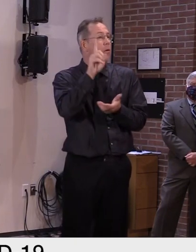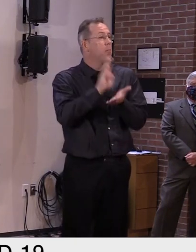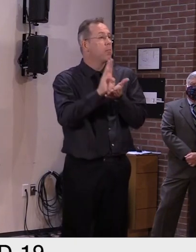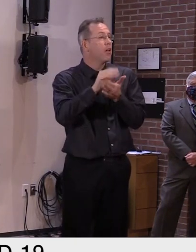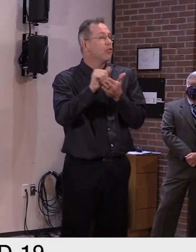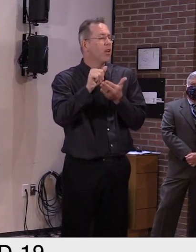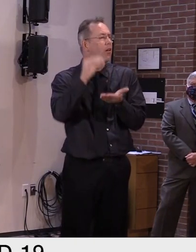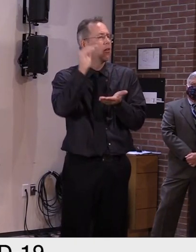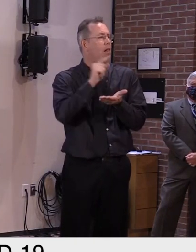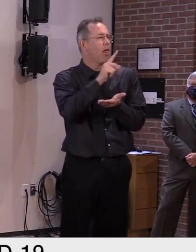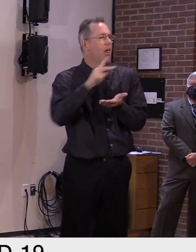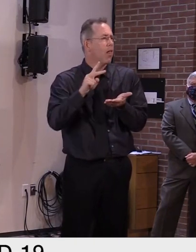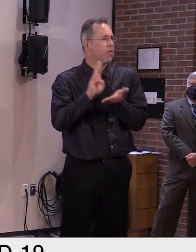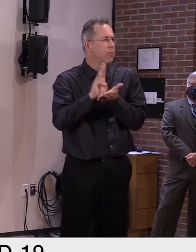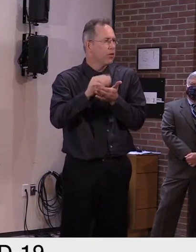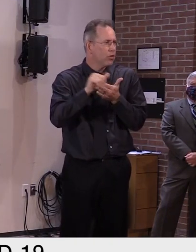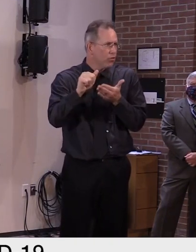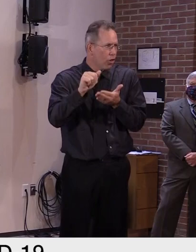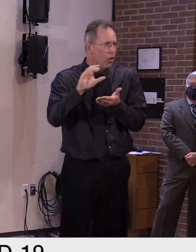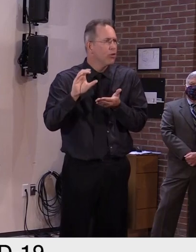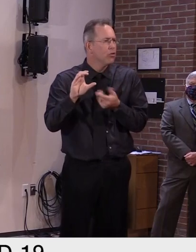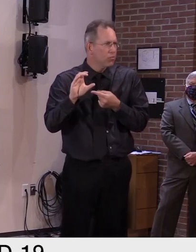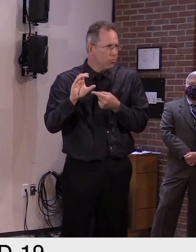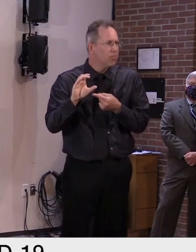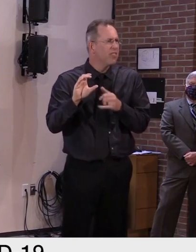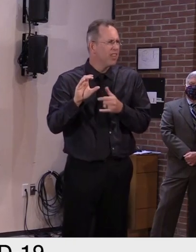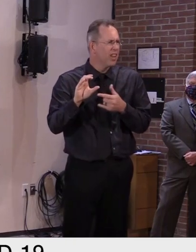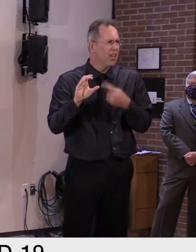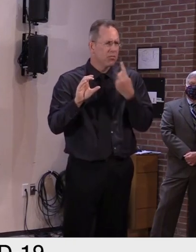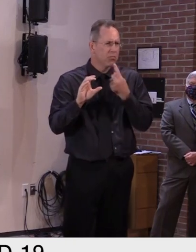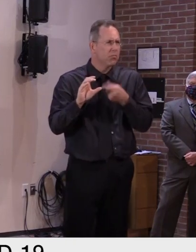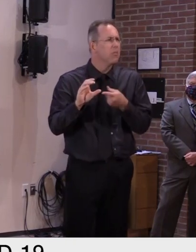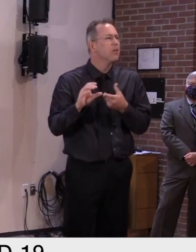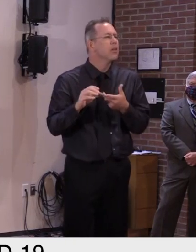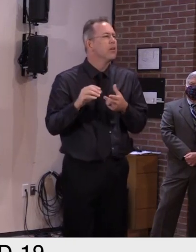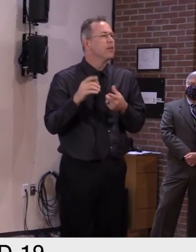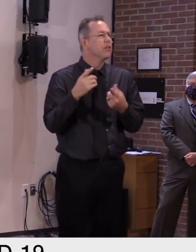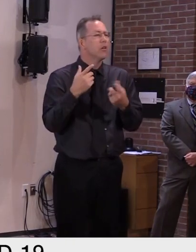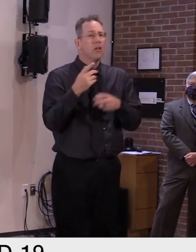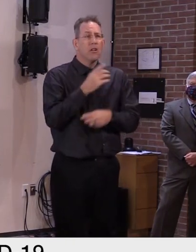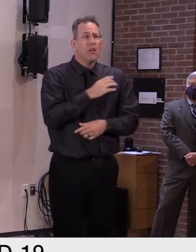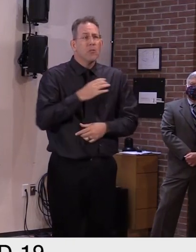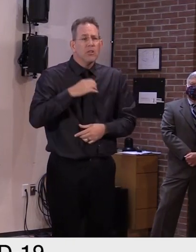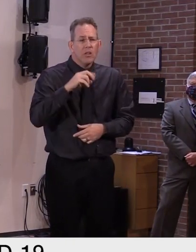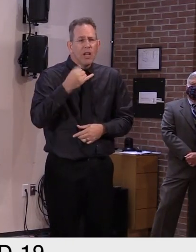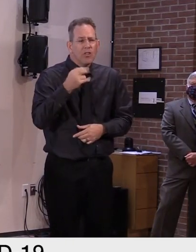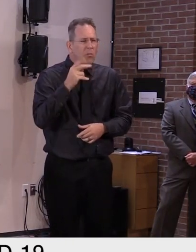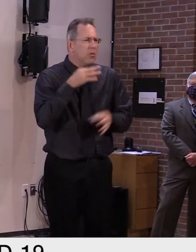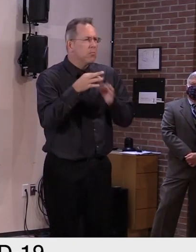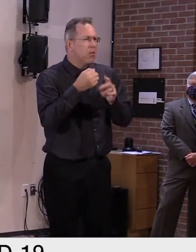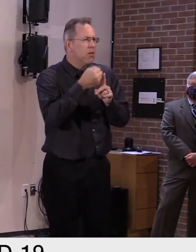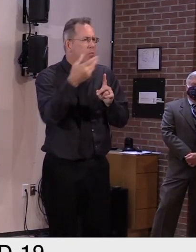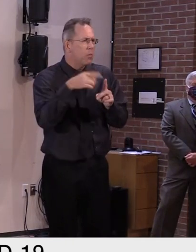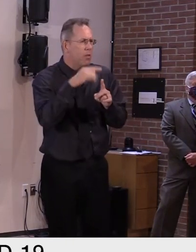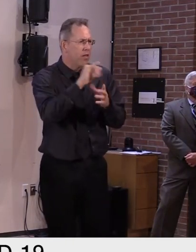and Commissioner Harrington can verify the exact number, but somewhere around the